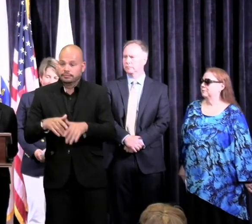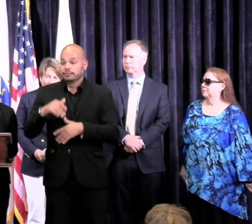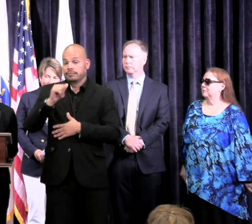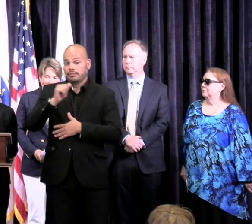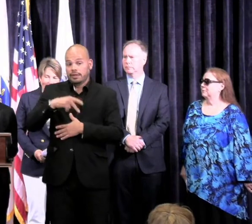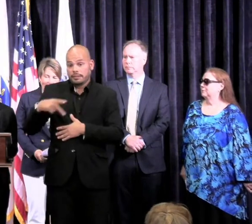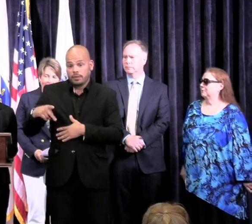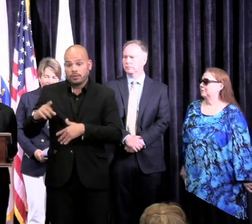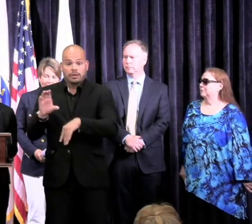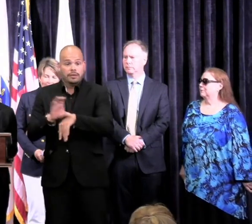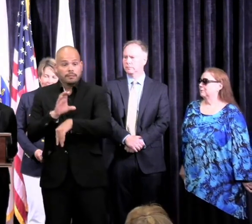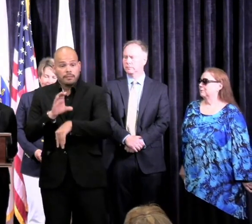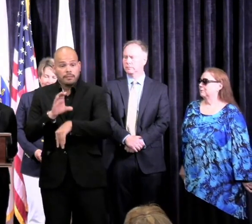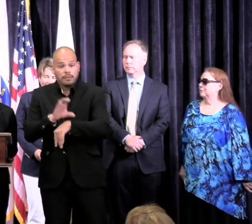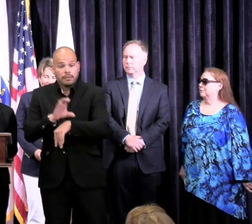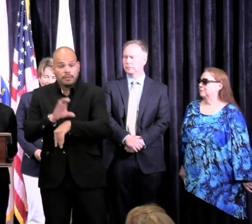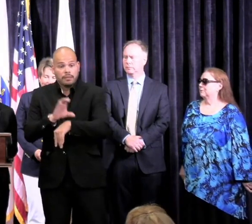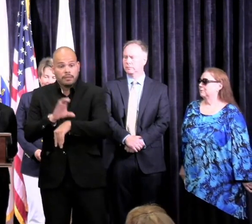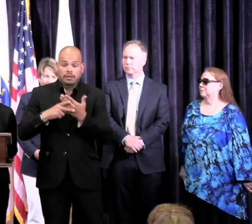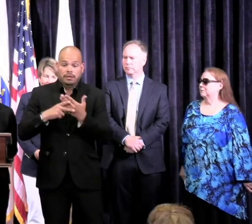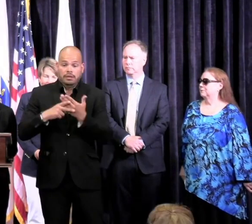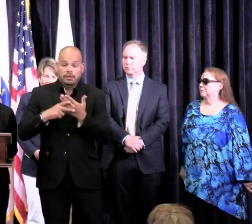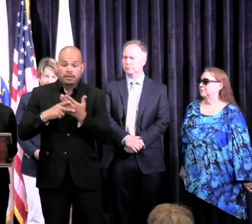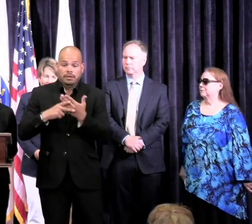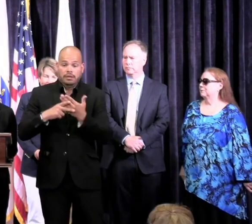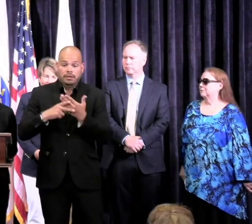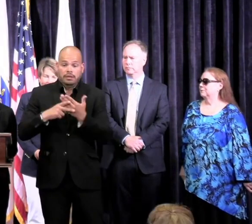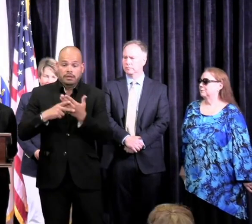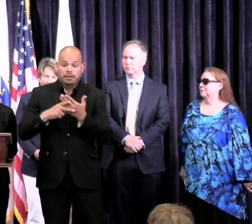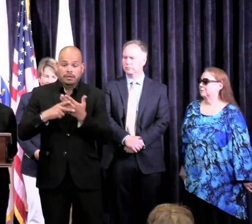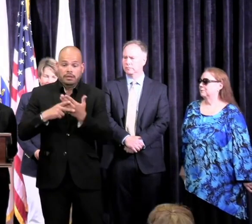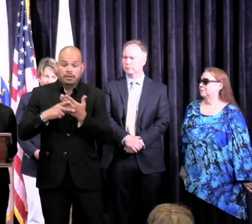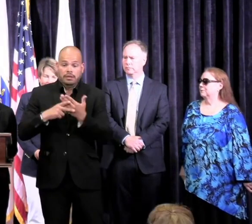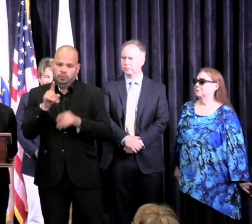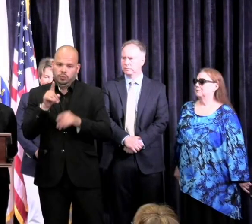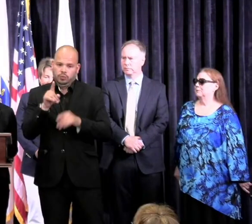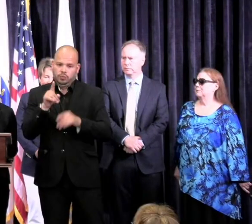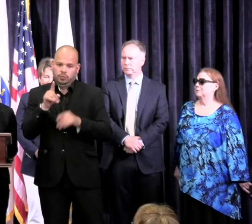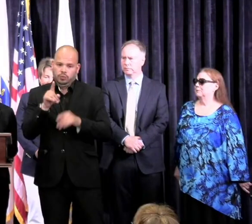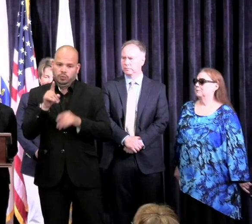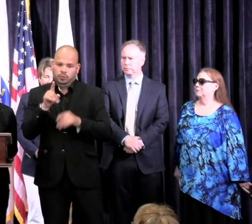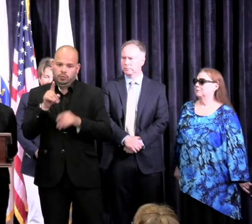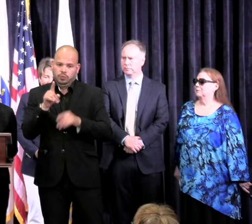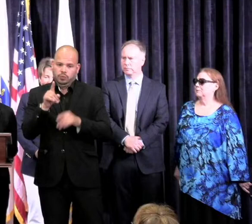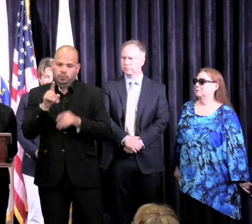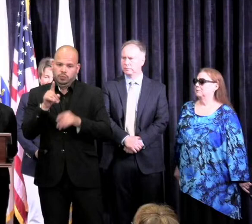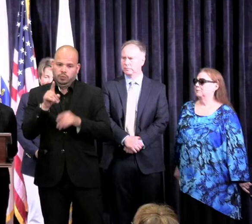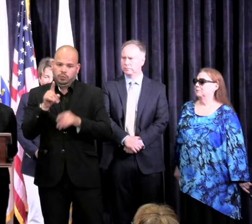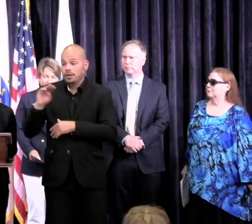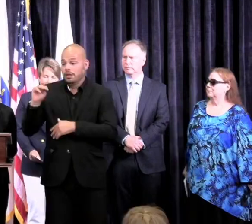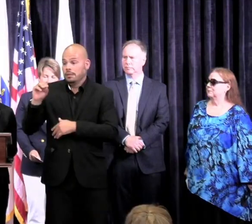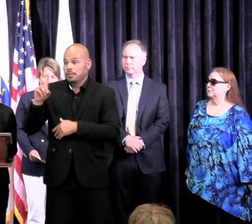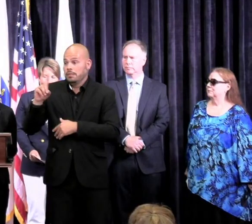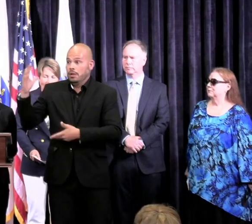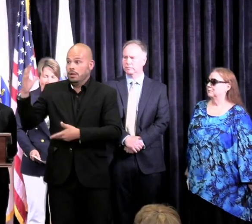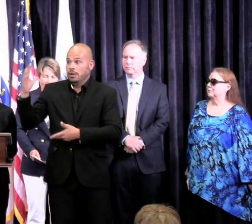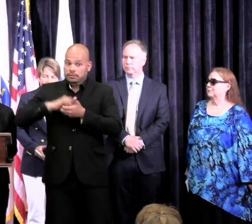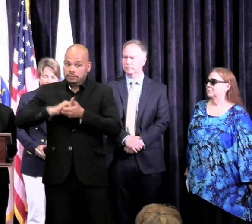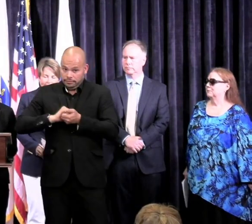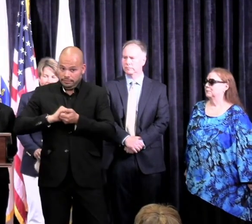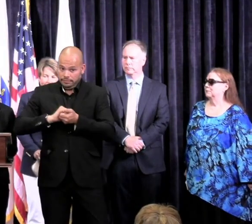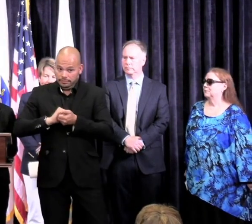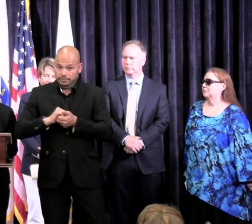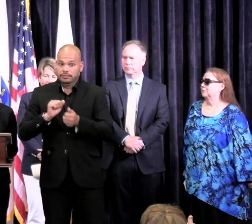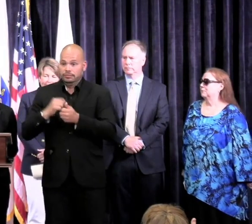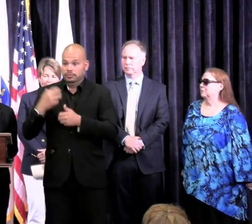looks forward to partnering with the Chief Information Technology accessibility officer and the digital accessibility and Equity governance